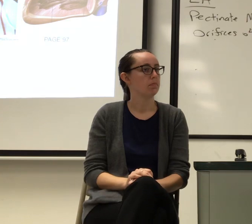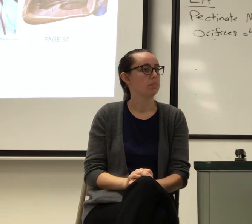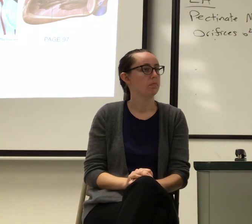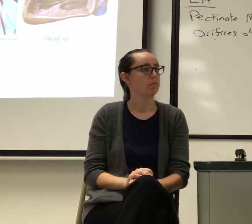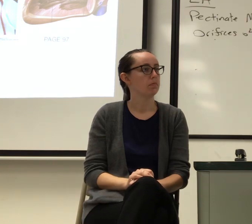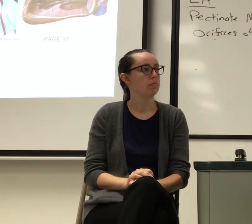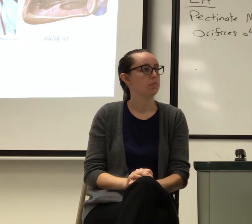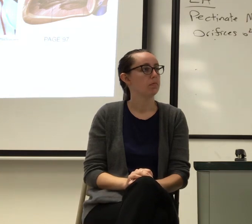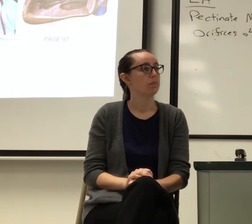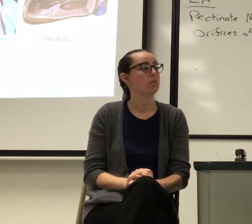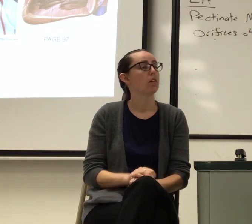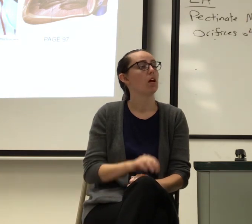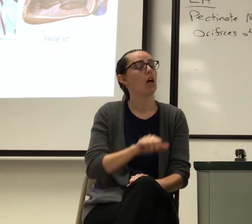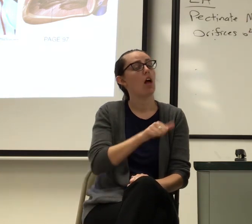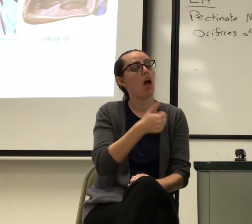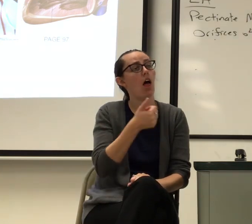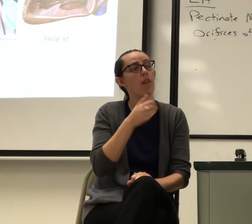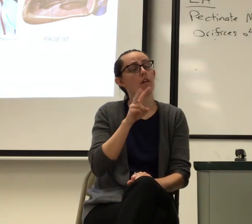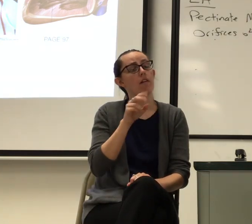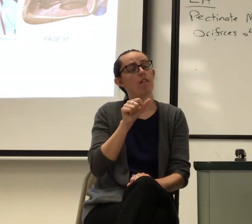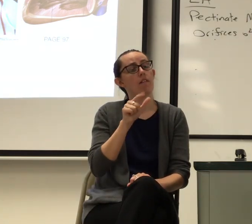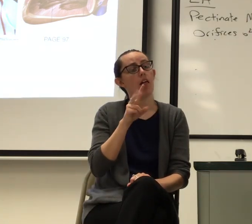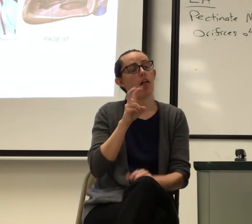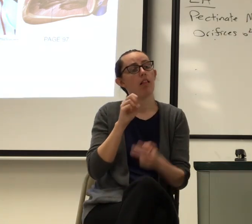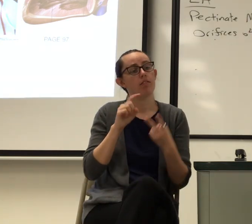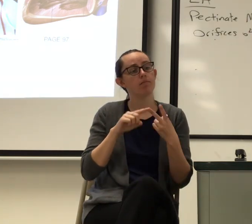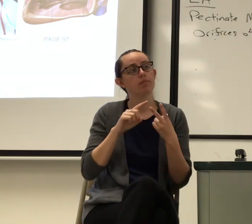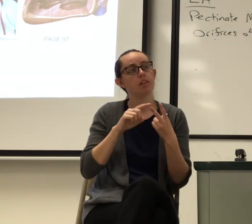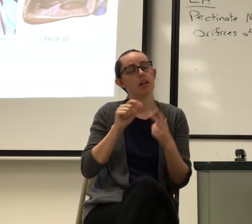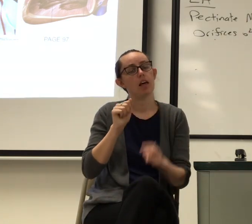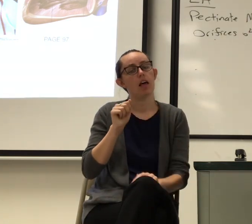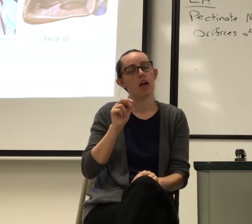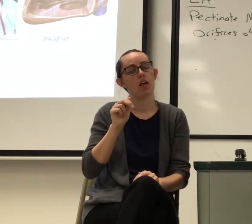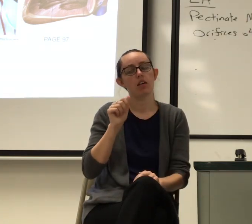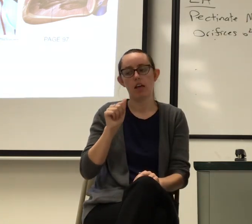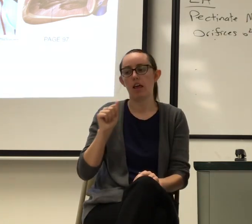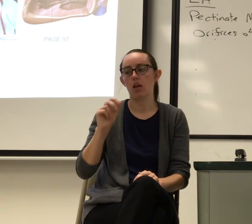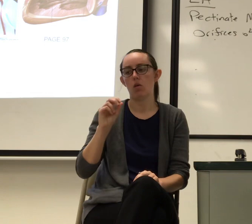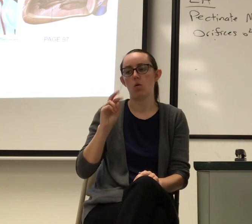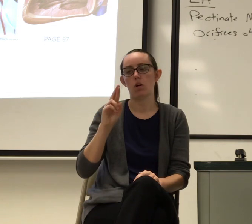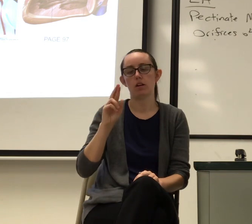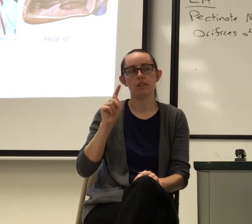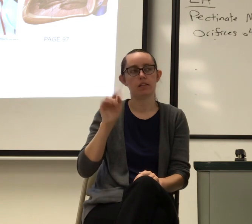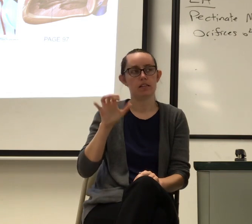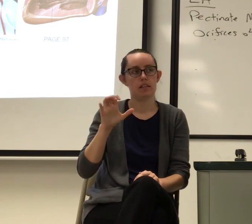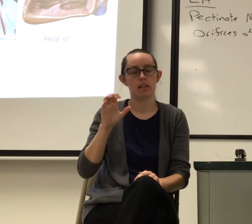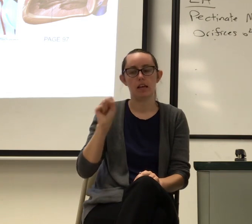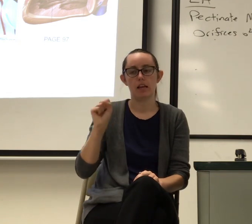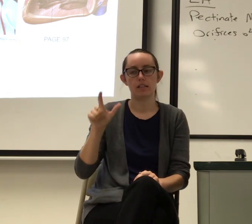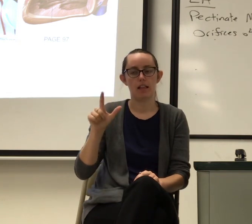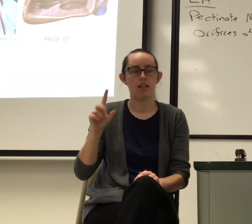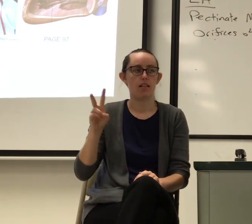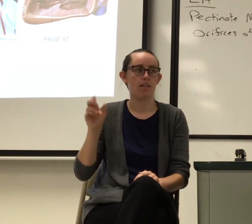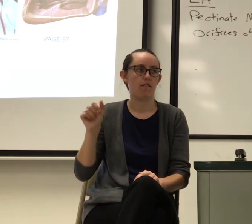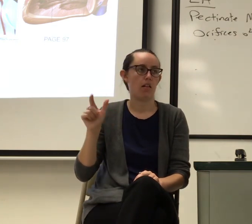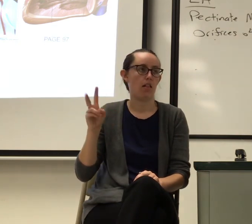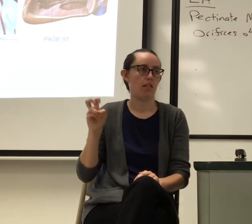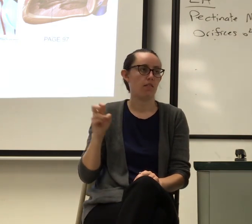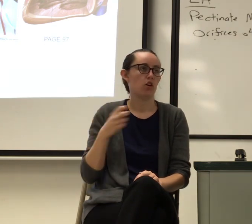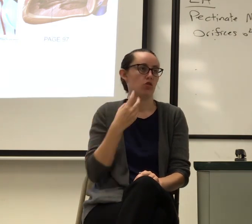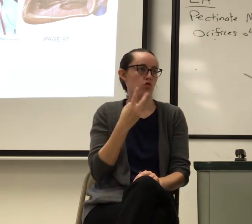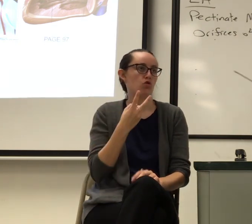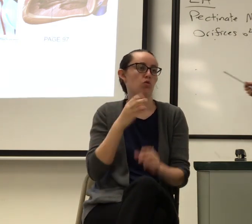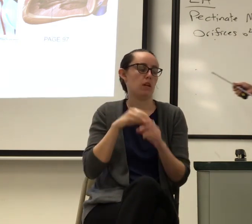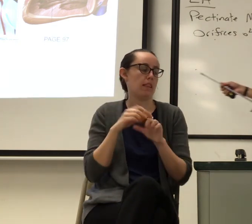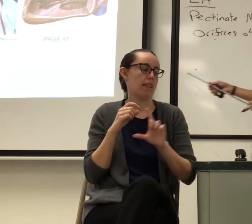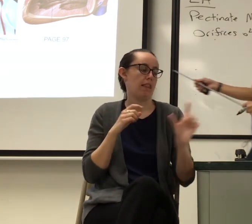Now, the other valve is the aortic valve, the aortic SL valve. Those are the 2 valves of the left heart. Now you can also